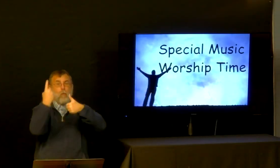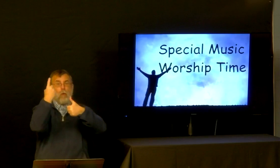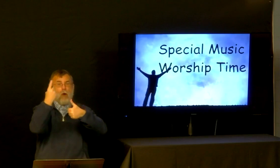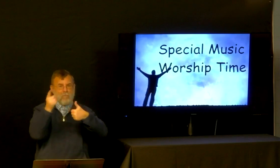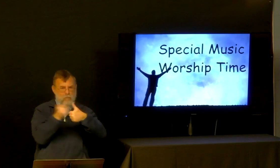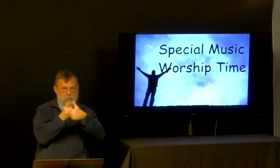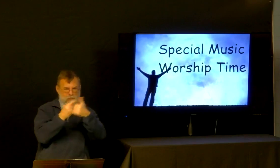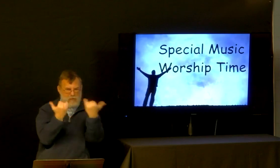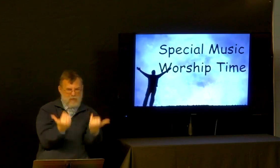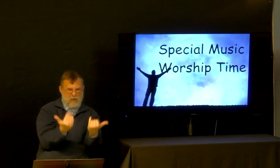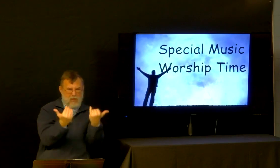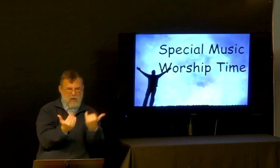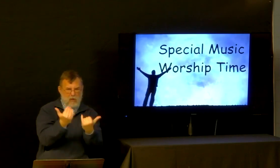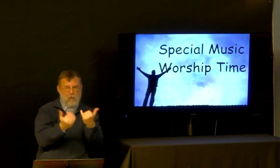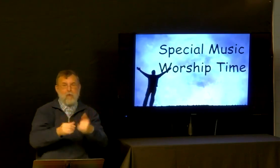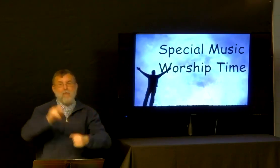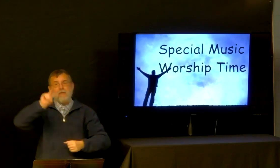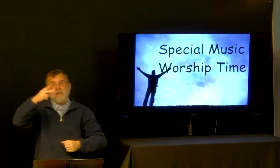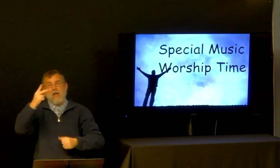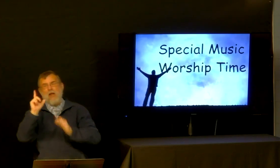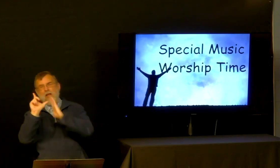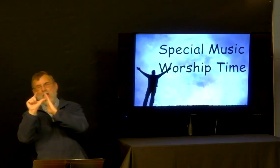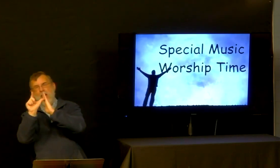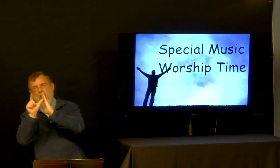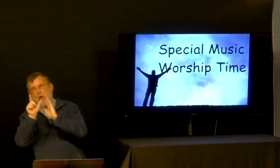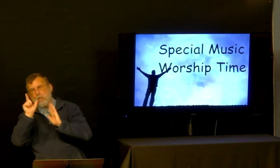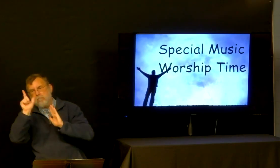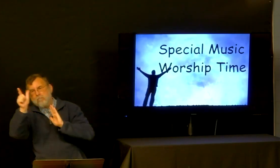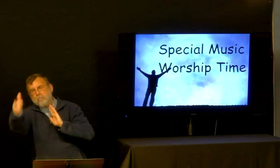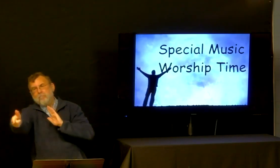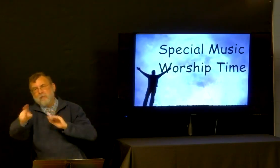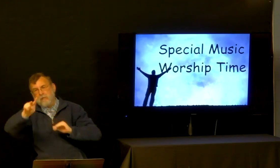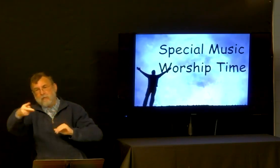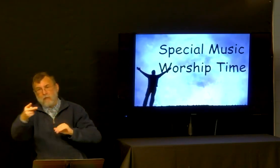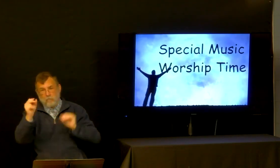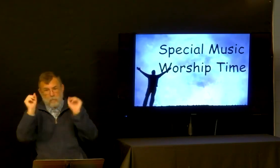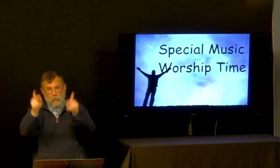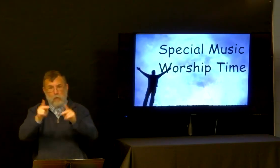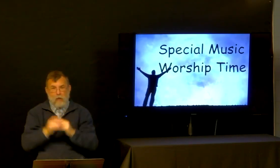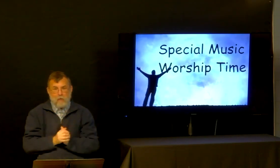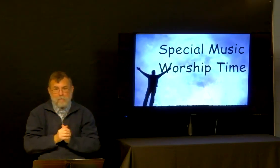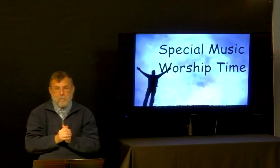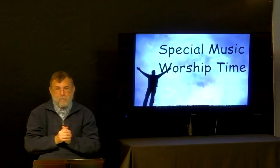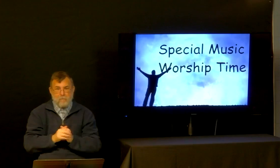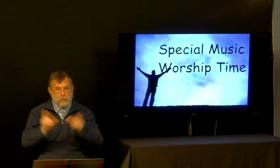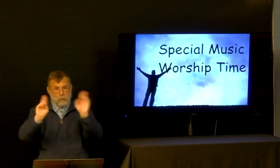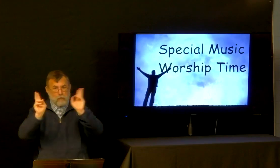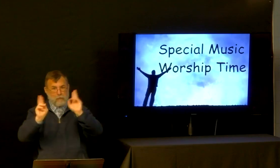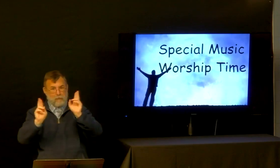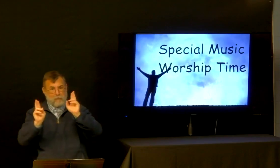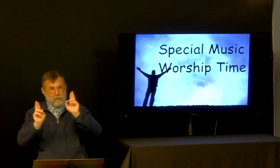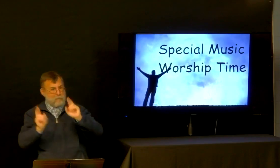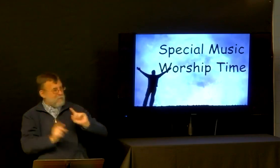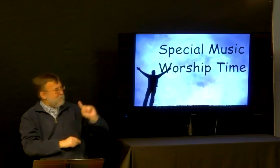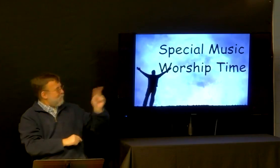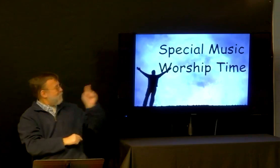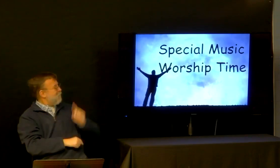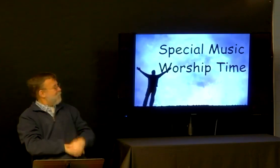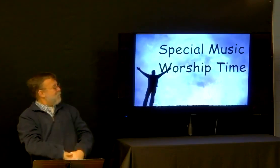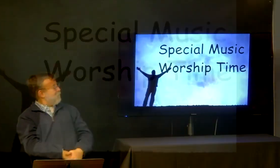And we have two special numbers this morning. One we'll do now, and then one we'll do later. So are we ready for